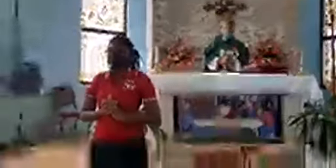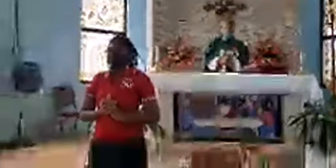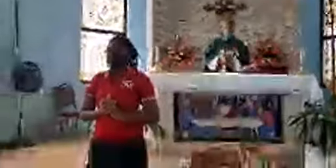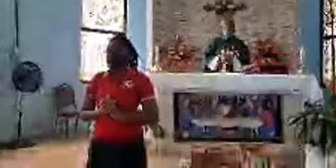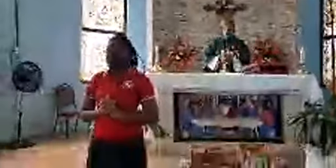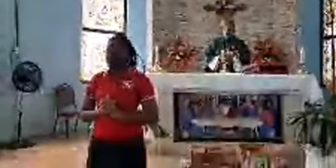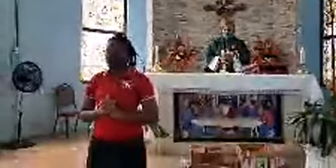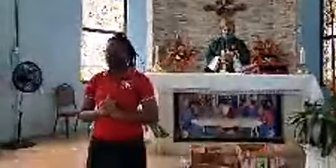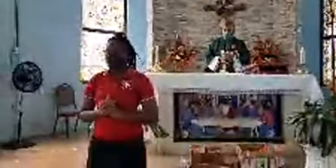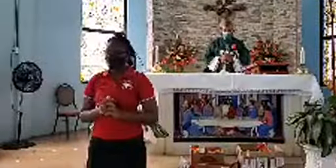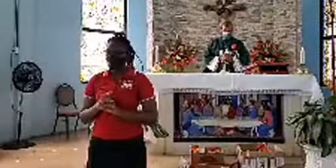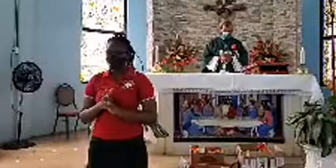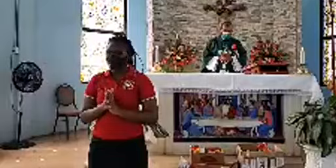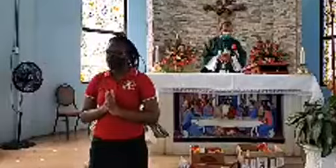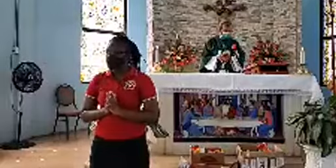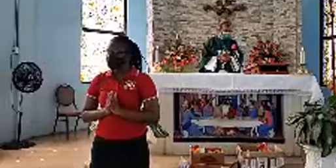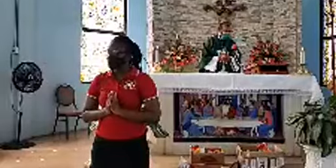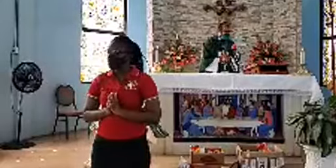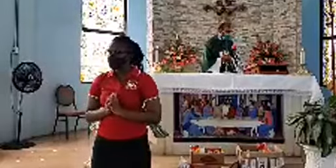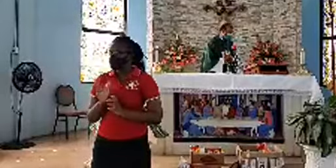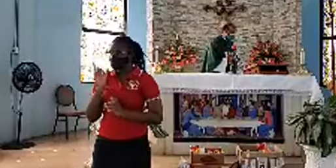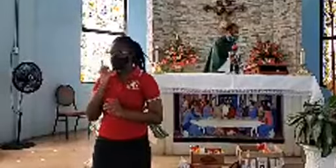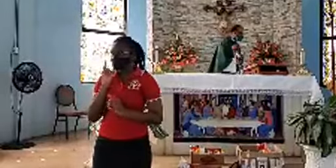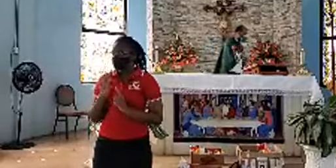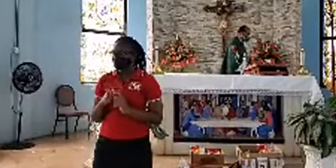Let us now listen to the word of God.